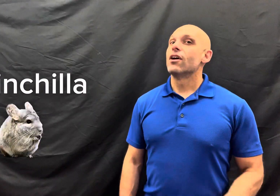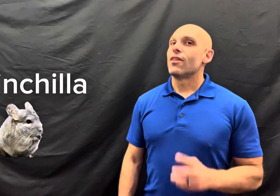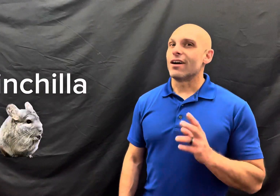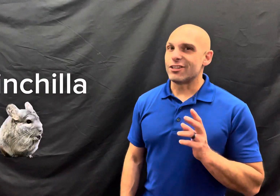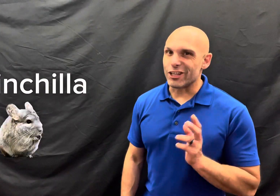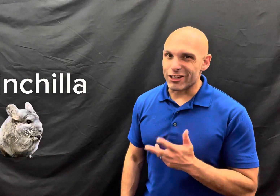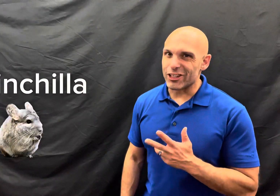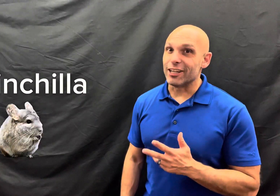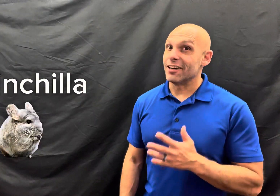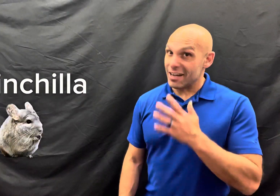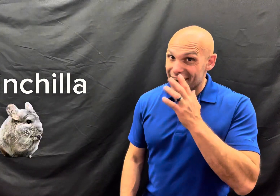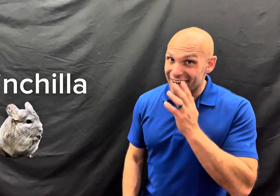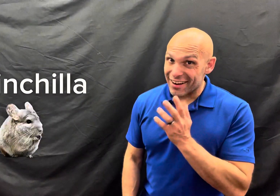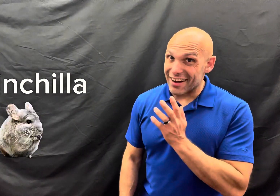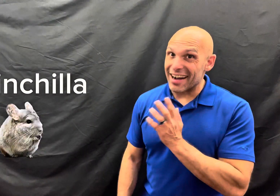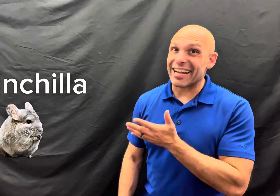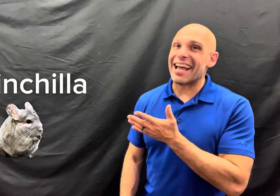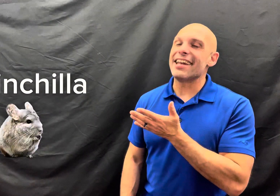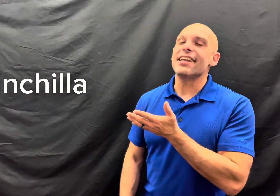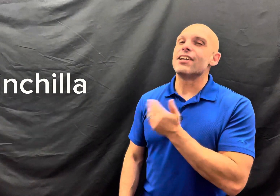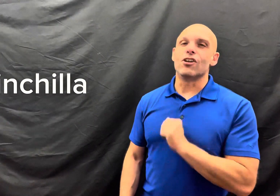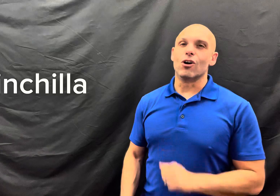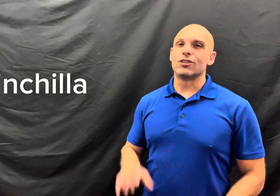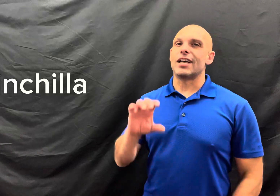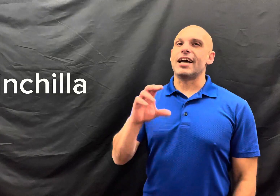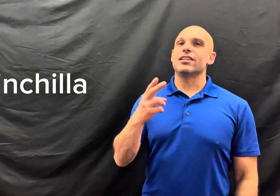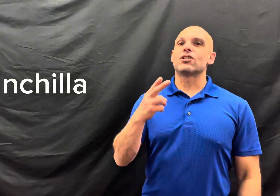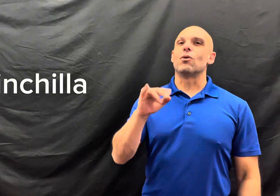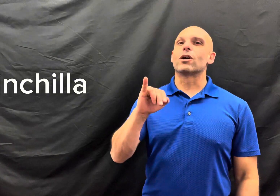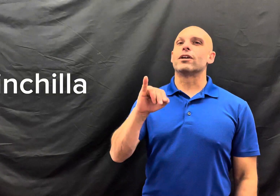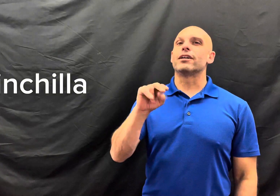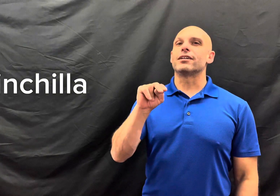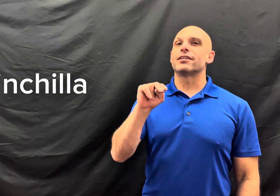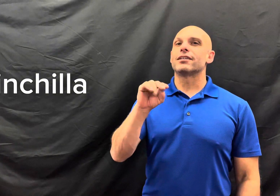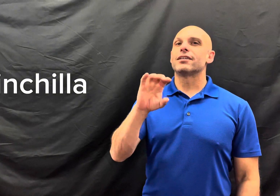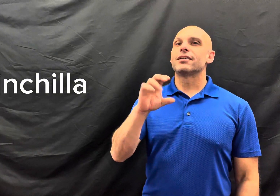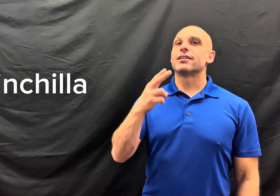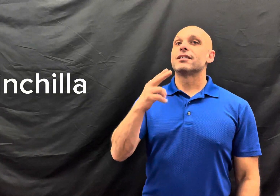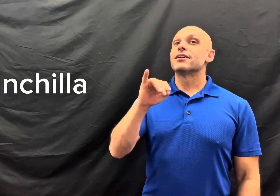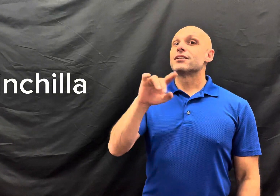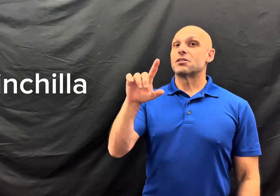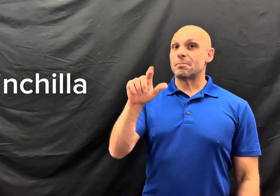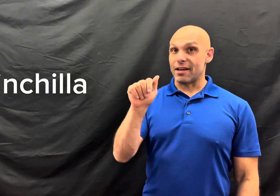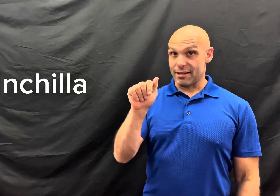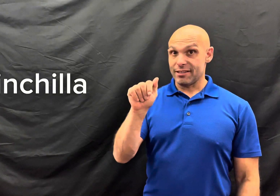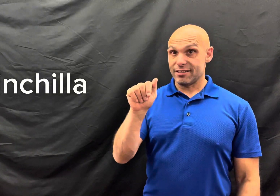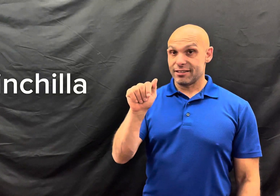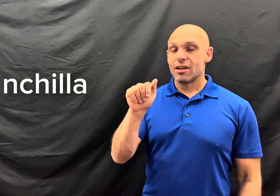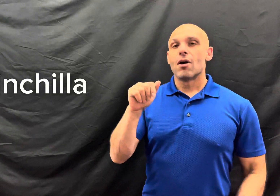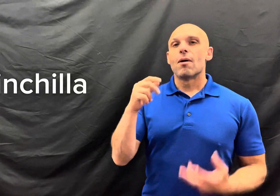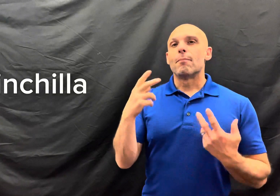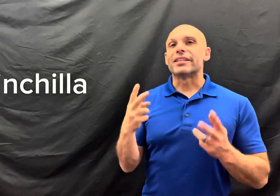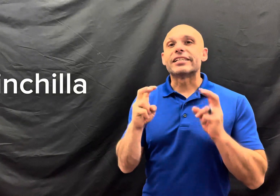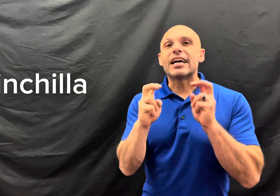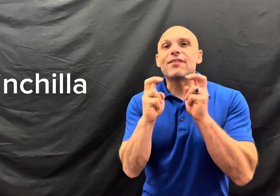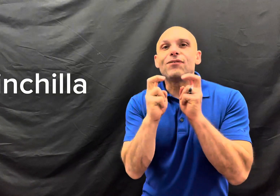The chinchilla. Again, no sign, so we're gonna spell it. But the sign